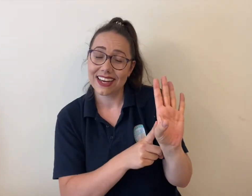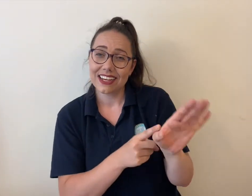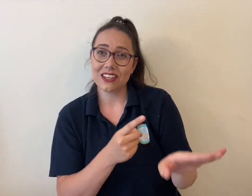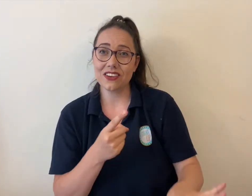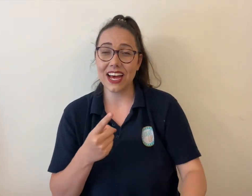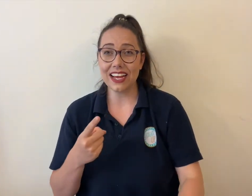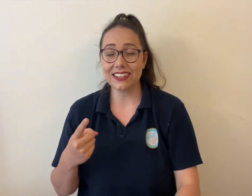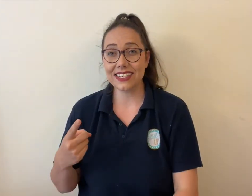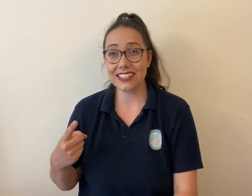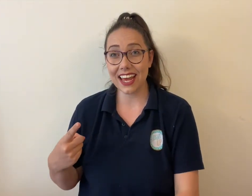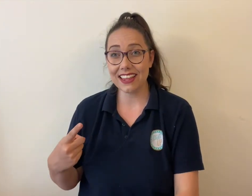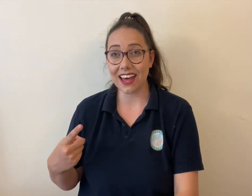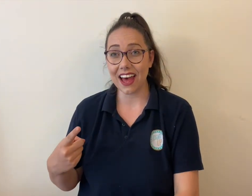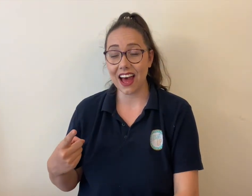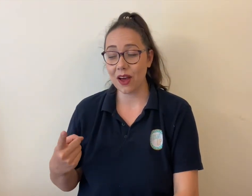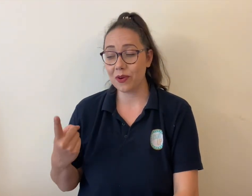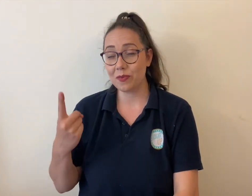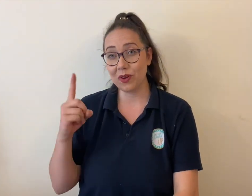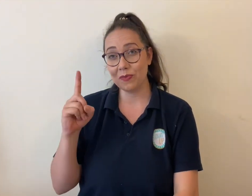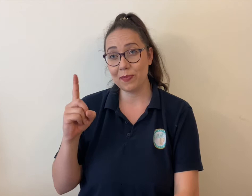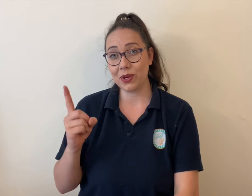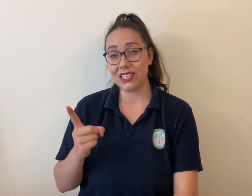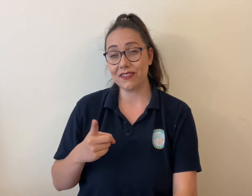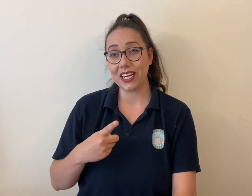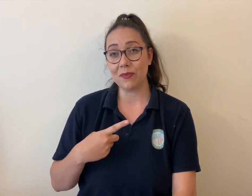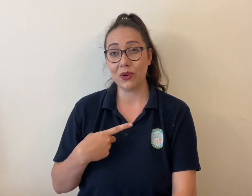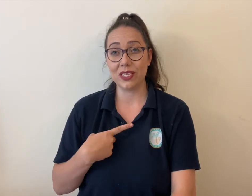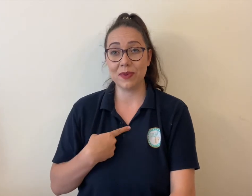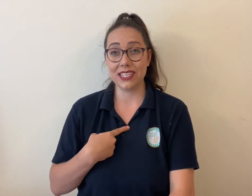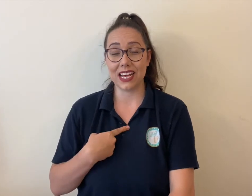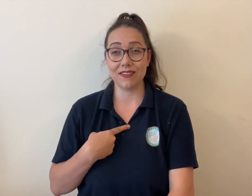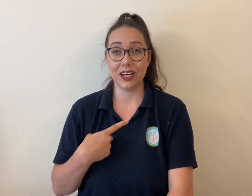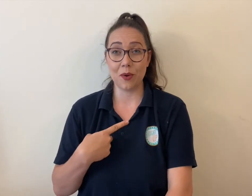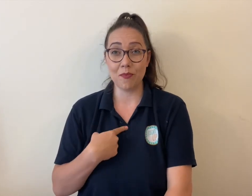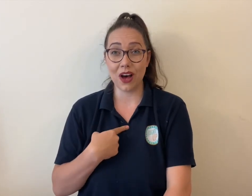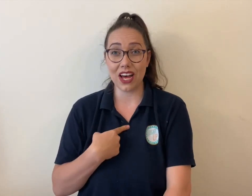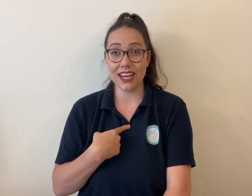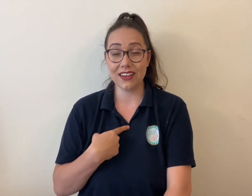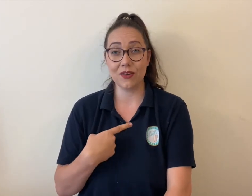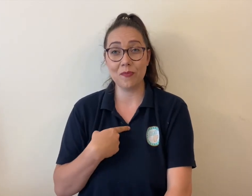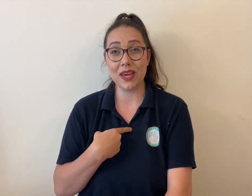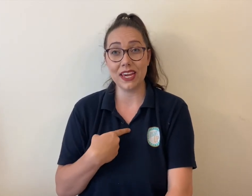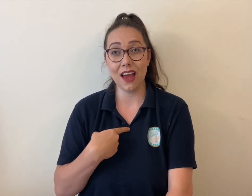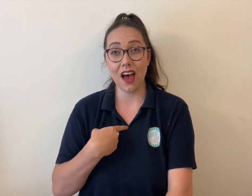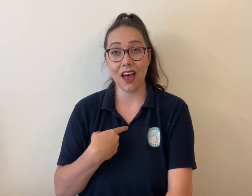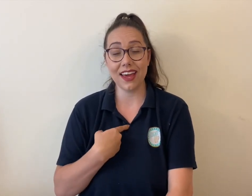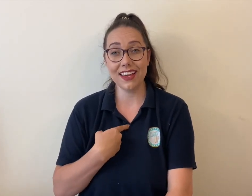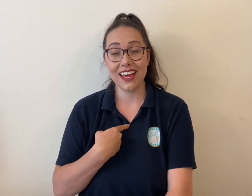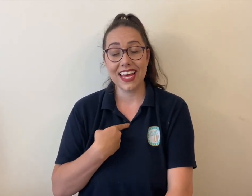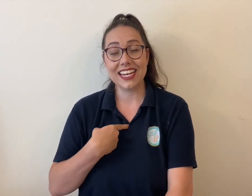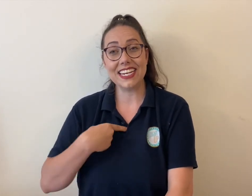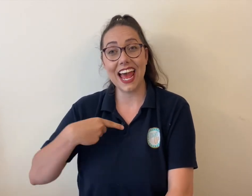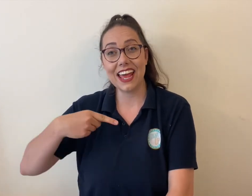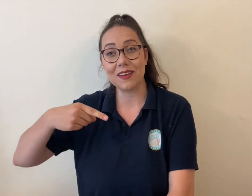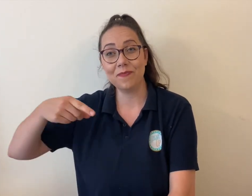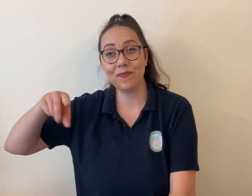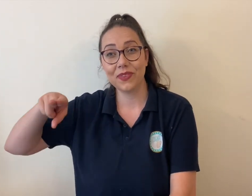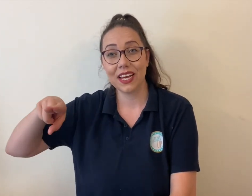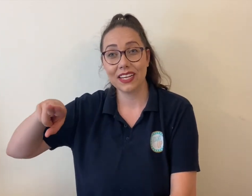So to actually say that, I would use my pointer finger, point to myself, and I go my, or me, I, name. You take